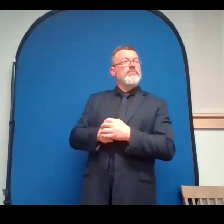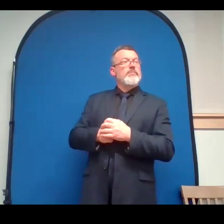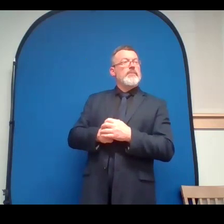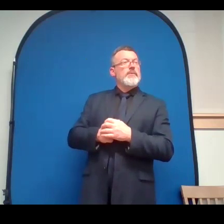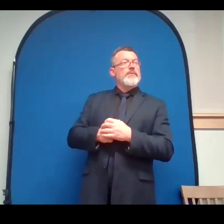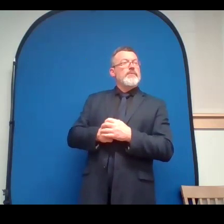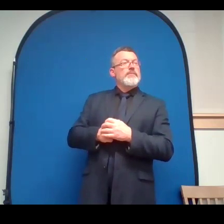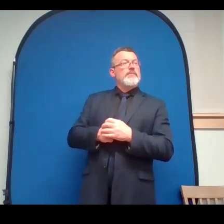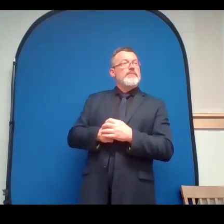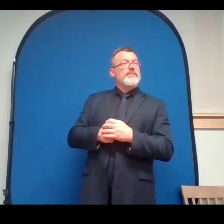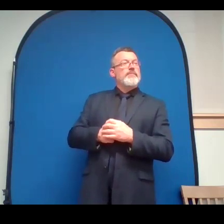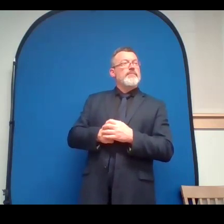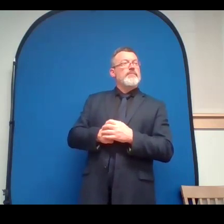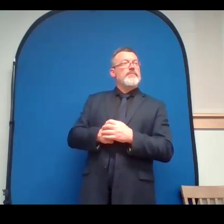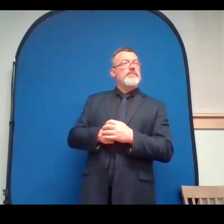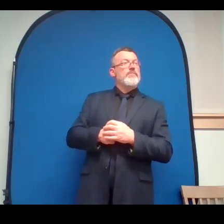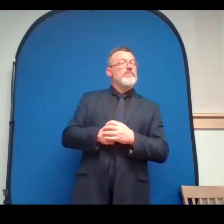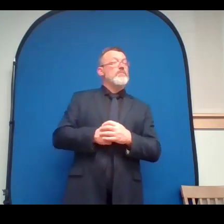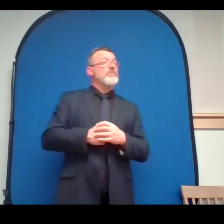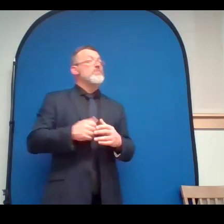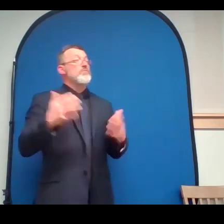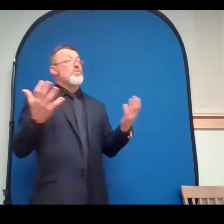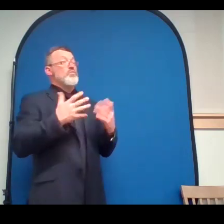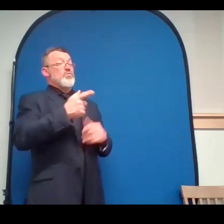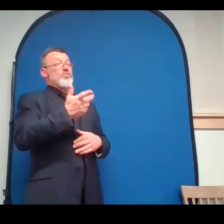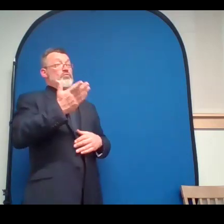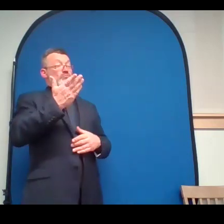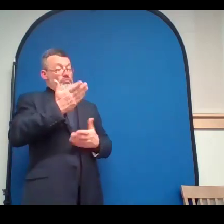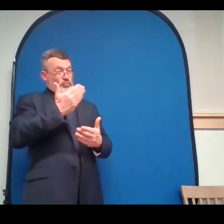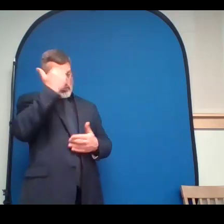based on what you know from work, you mean,